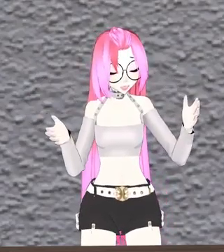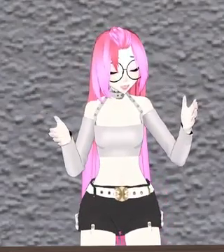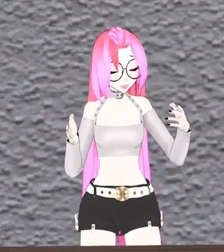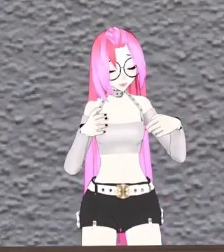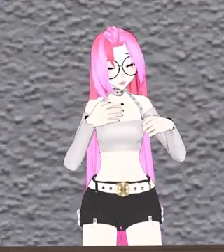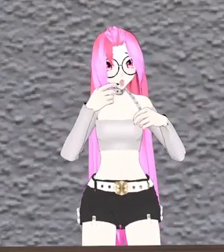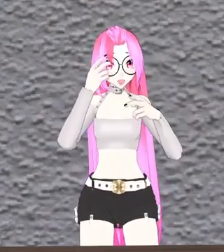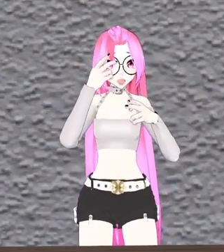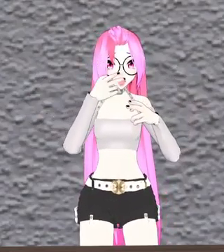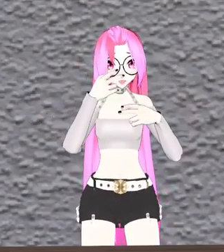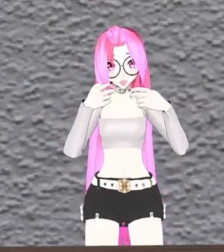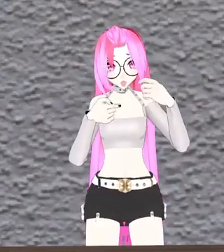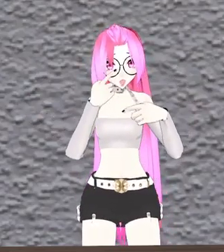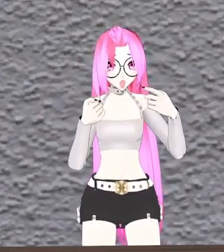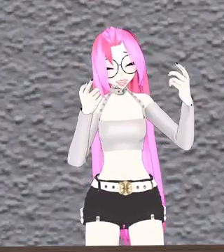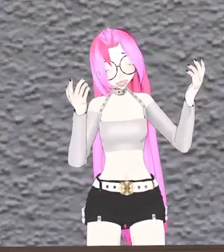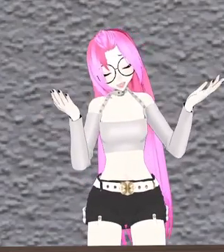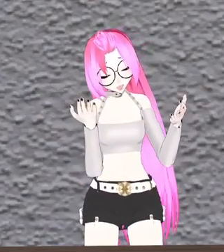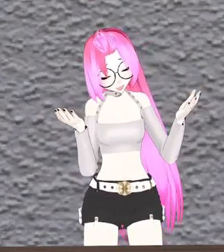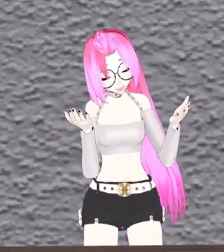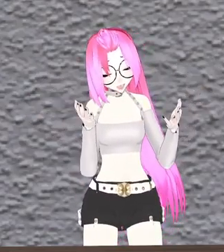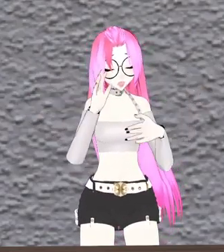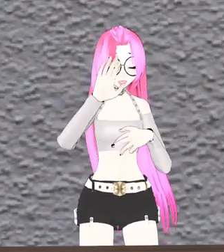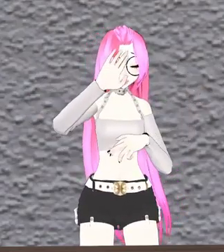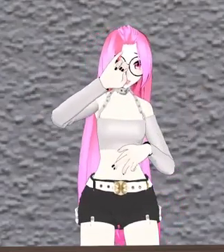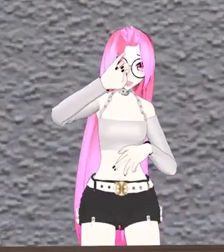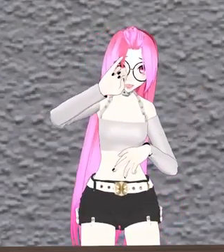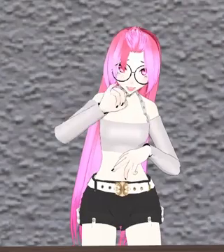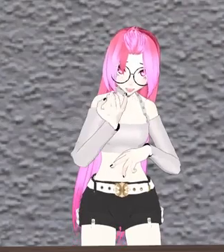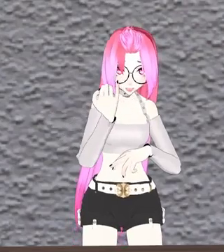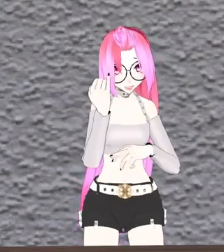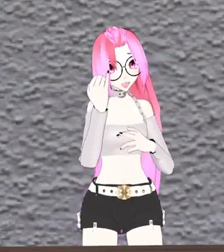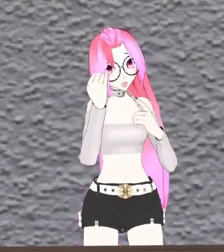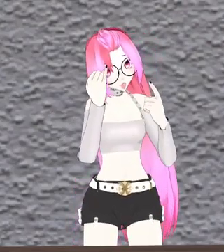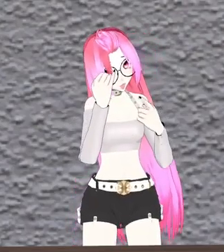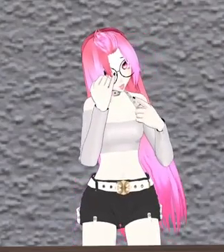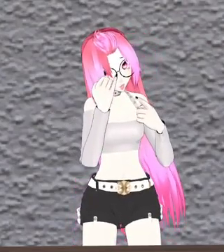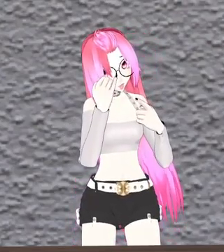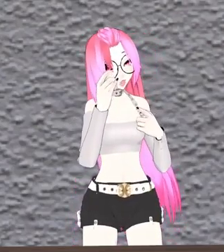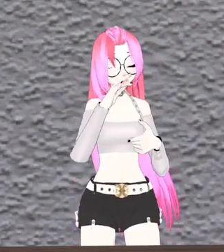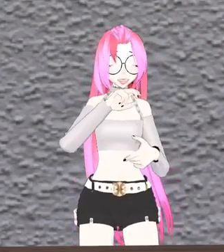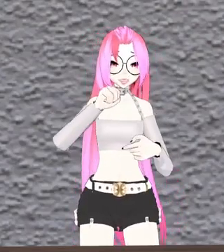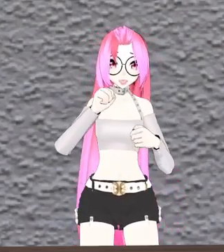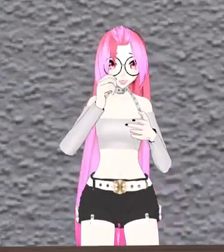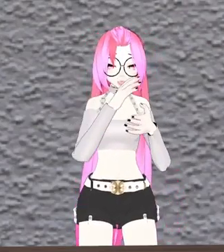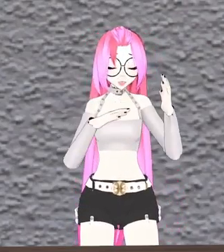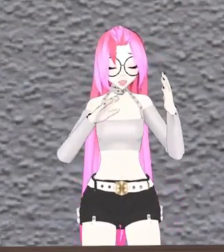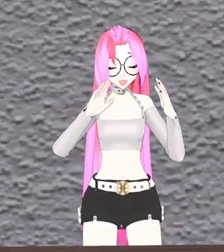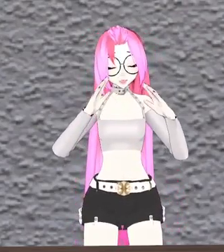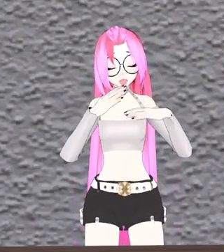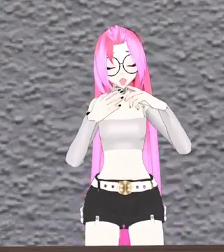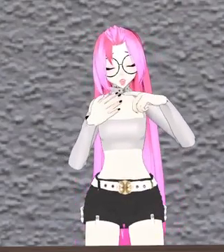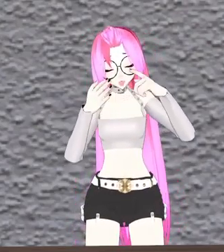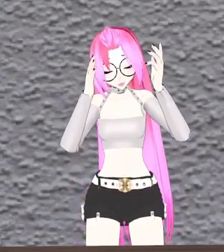solution? We have name signs, and what this is it's using the first letter of your name and something about the